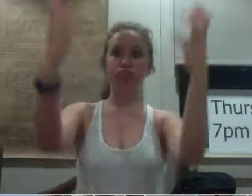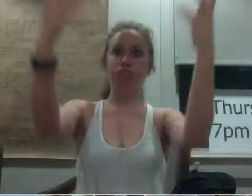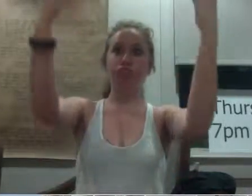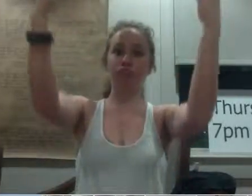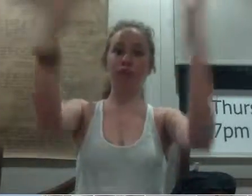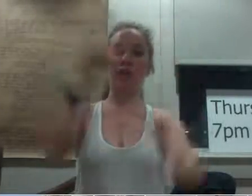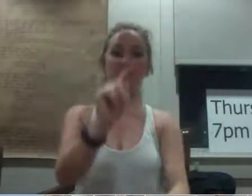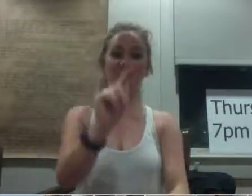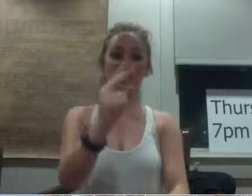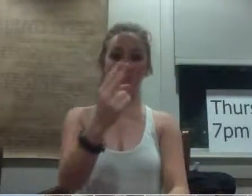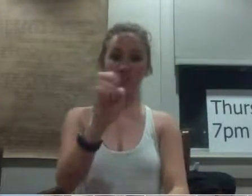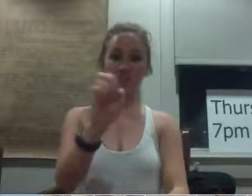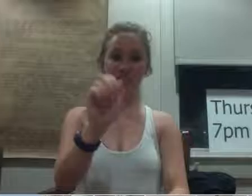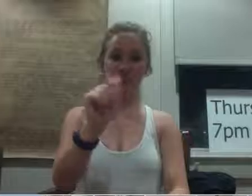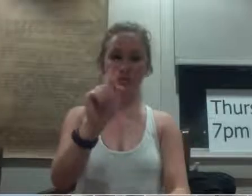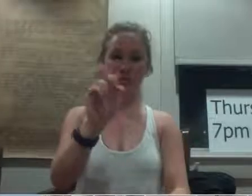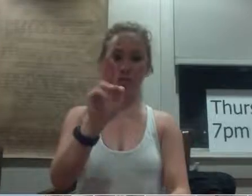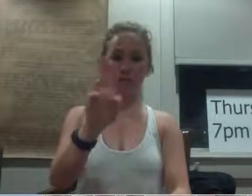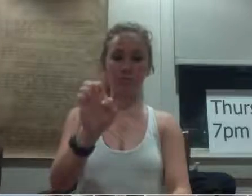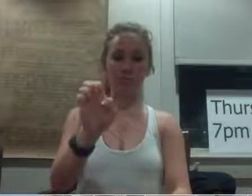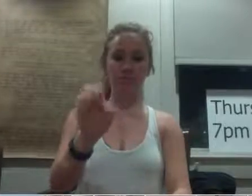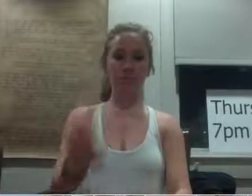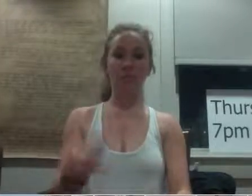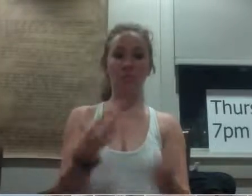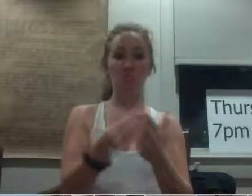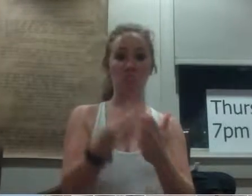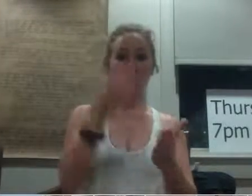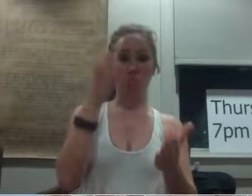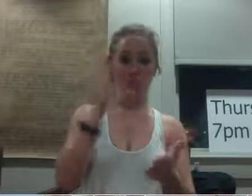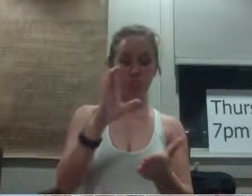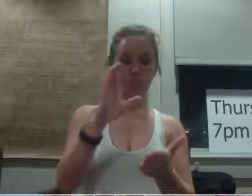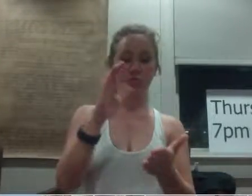A whole theater was built for him.